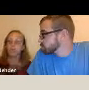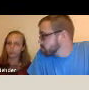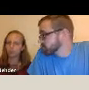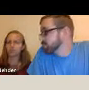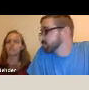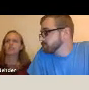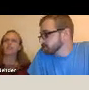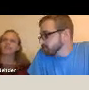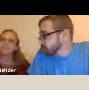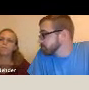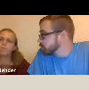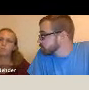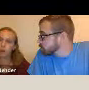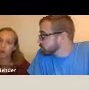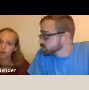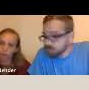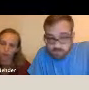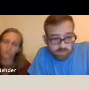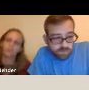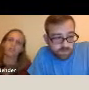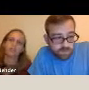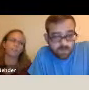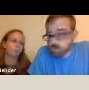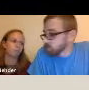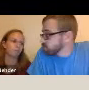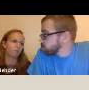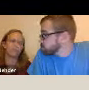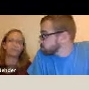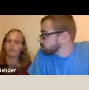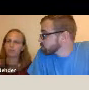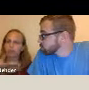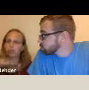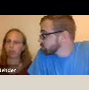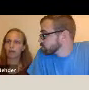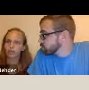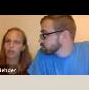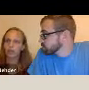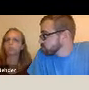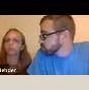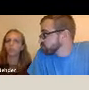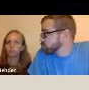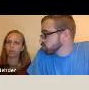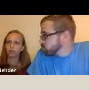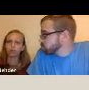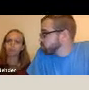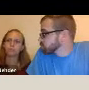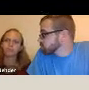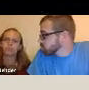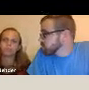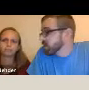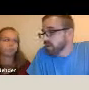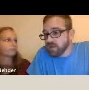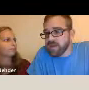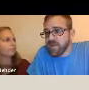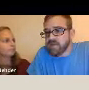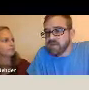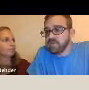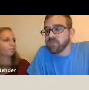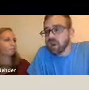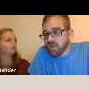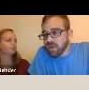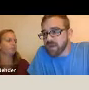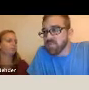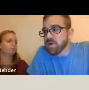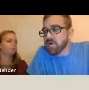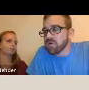and individuals, mm-hmm. And your prayer network, which you have to have completed before you can go onto the field. Yeah, and there's